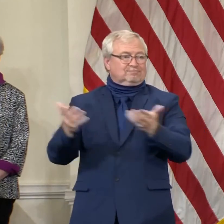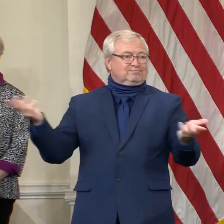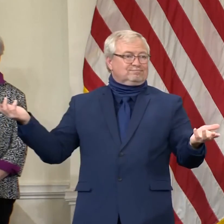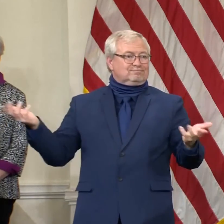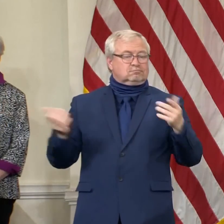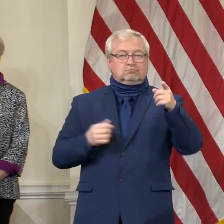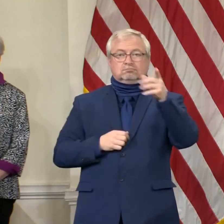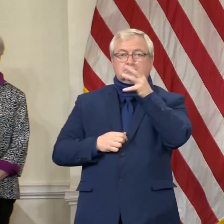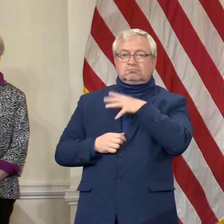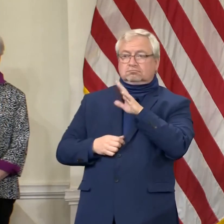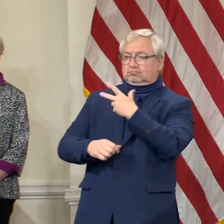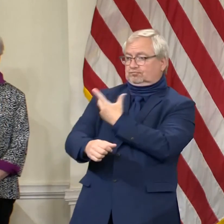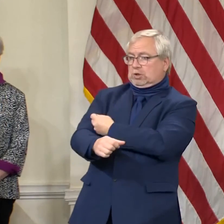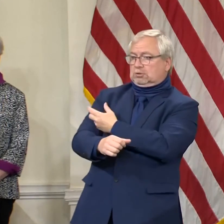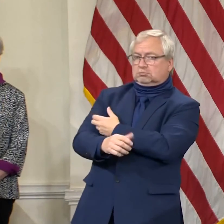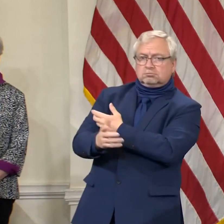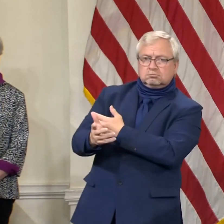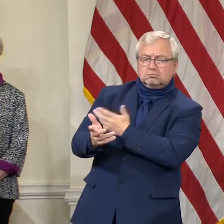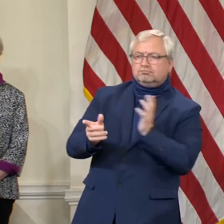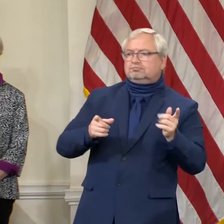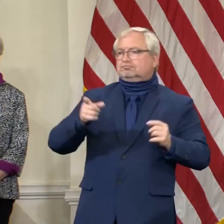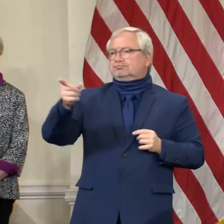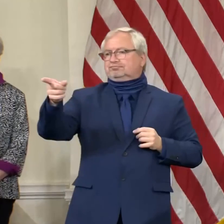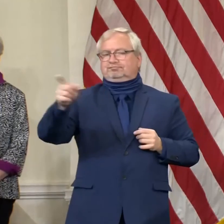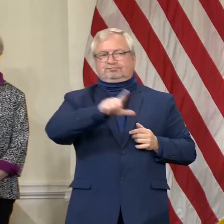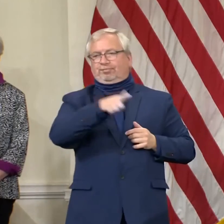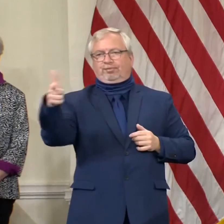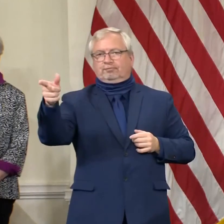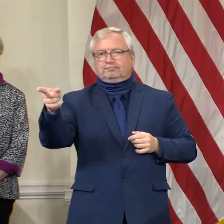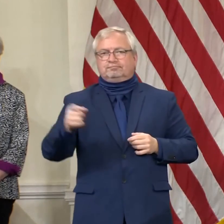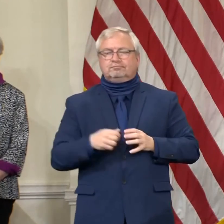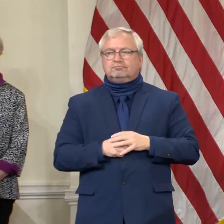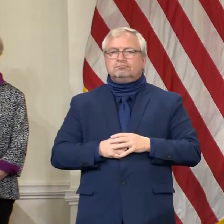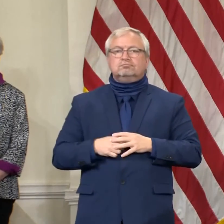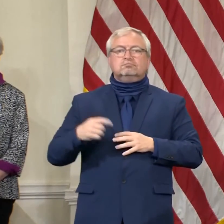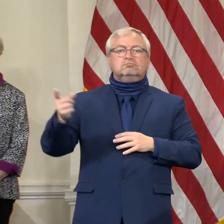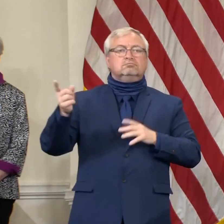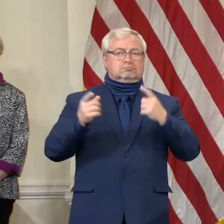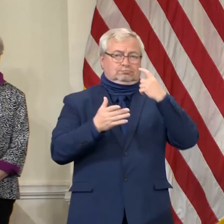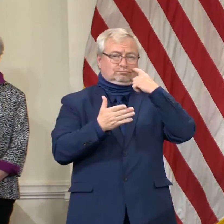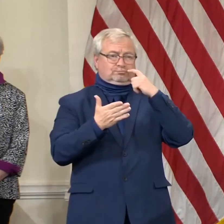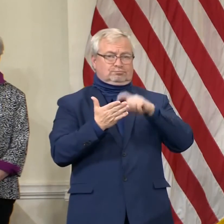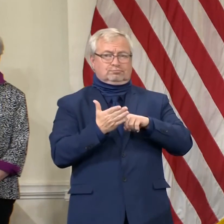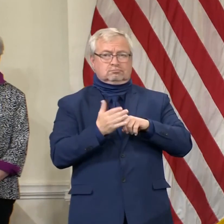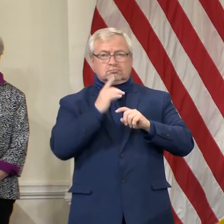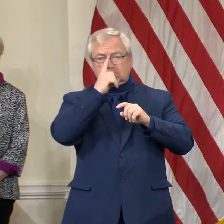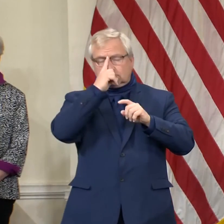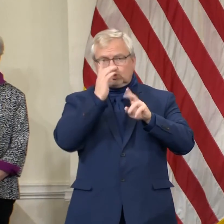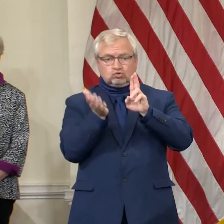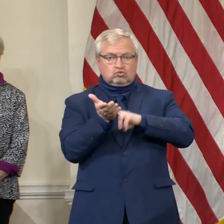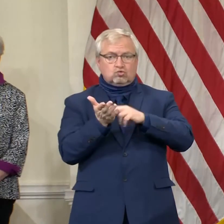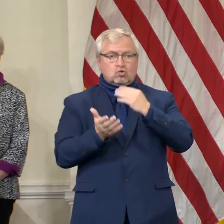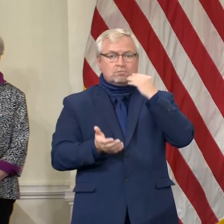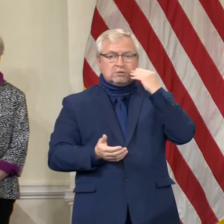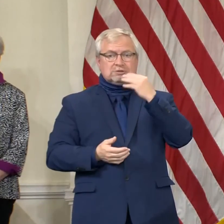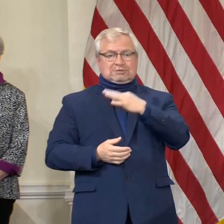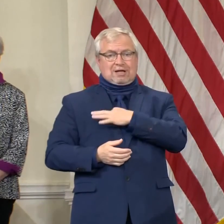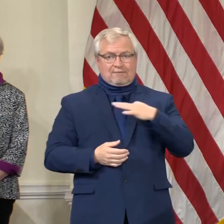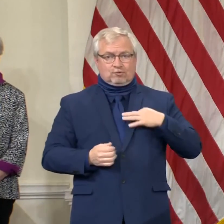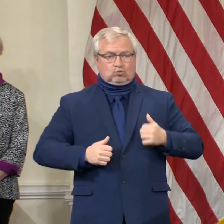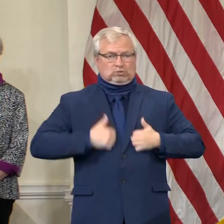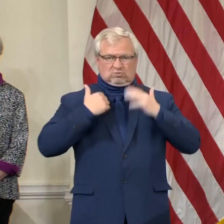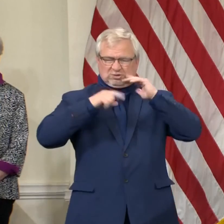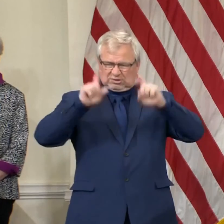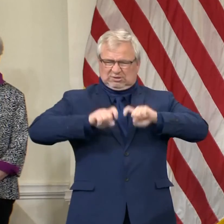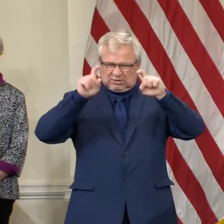last question. Governor, you announced universal testing at nursing homes, but nursing homes describe difficulty getting enough tests to actually implement that. What's the